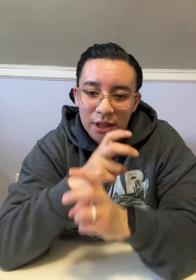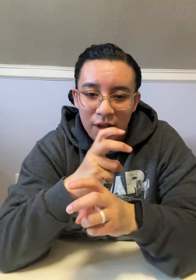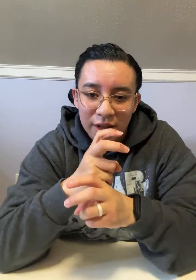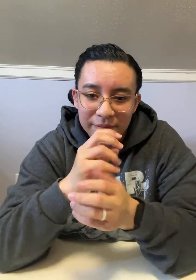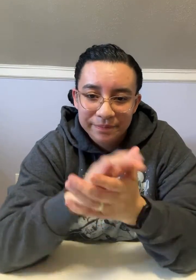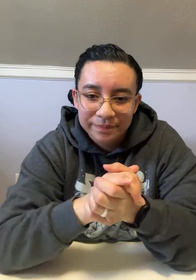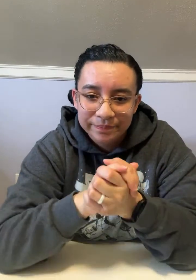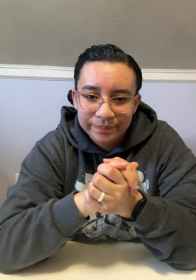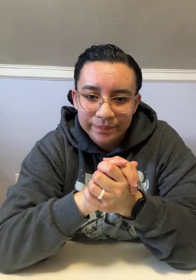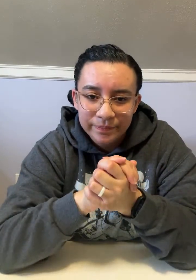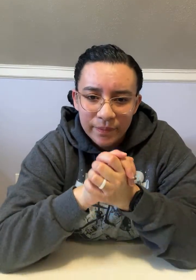hard.